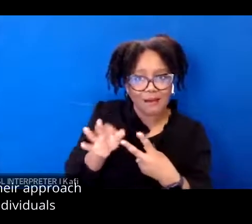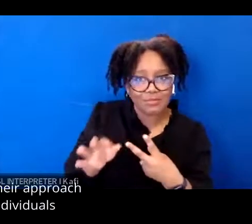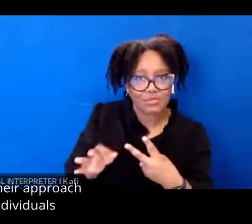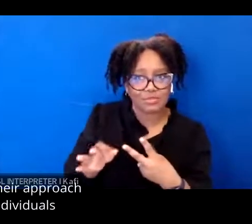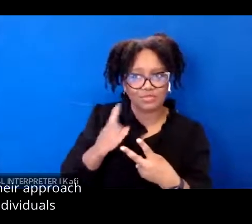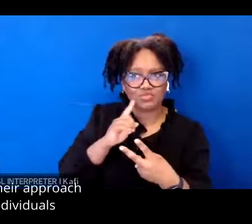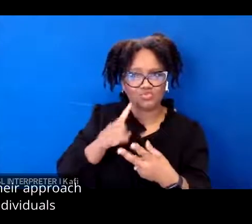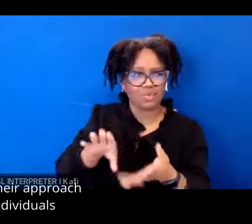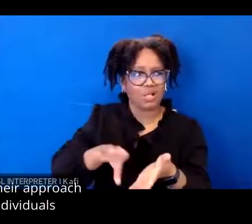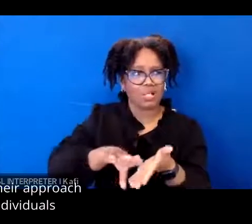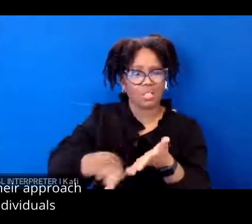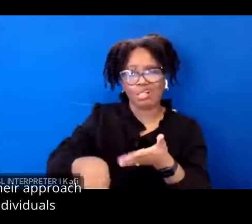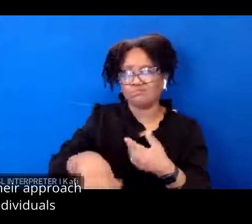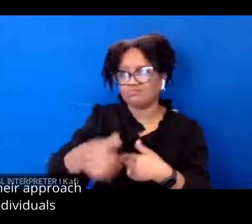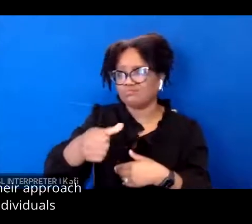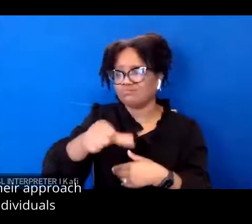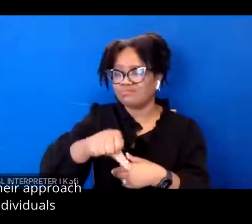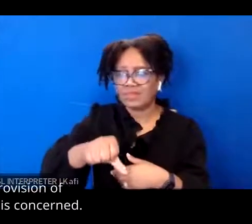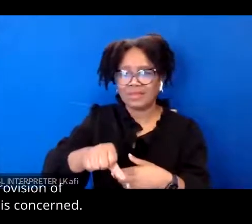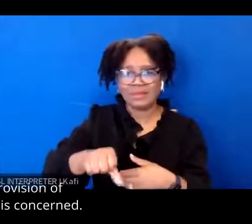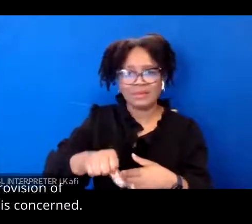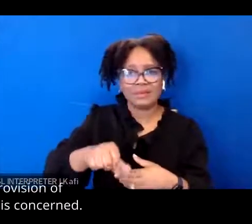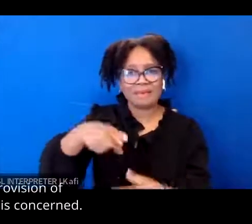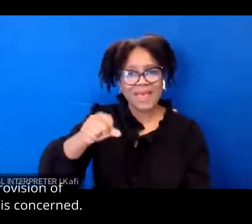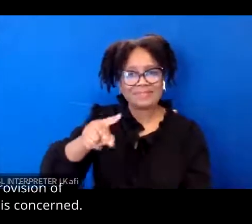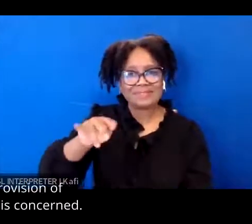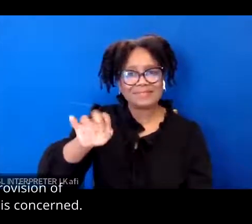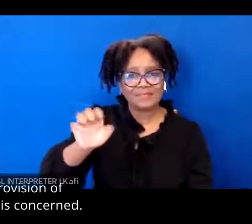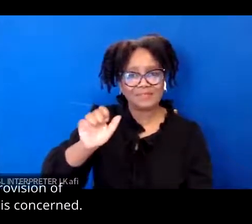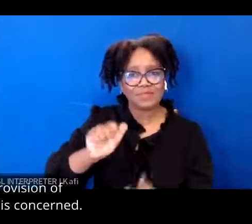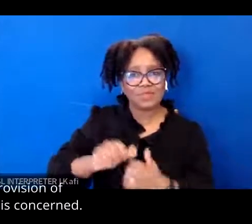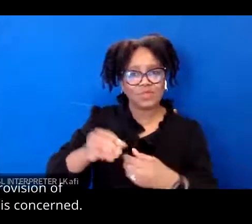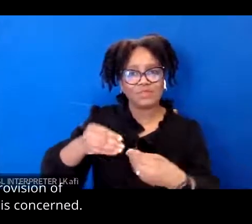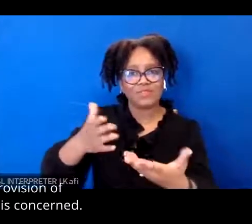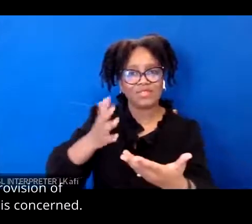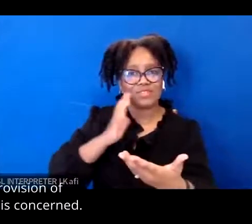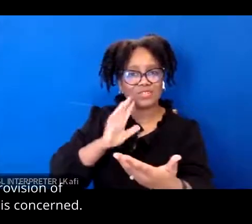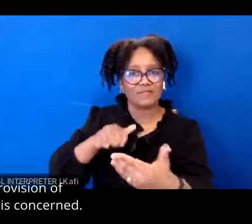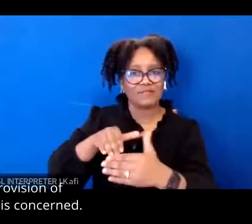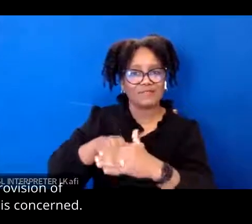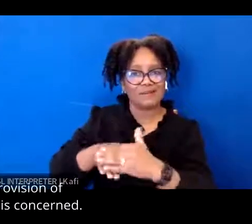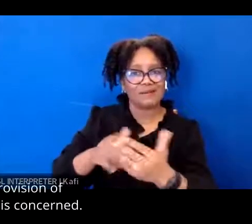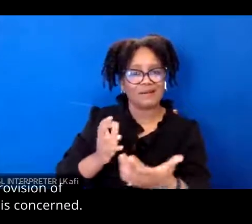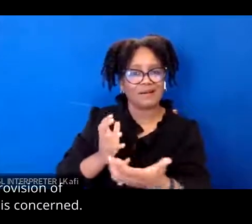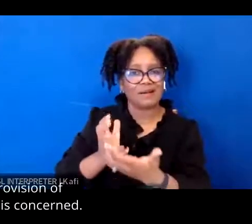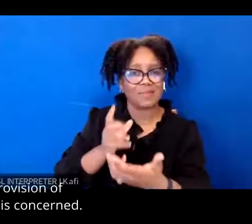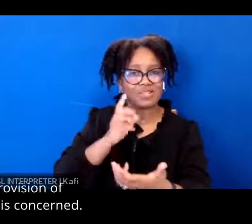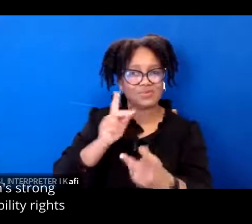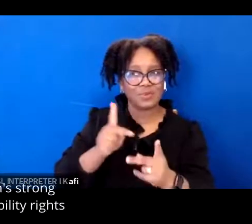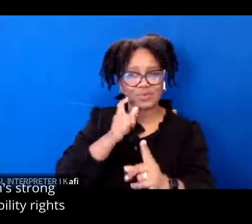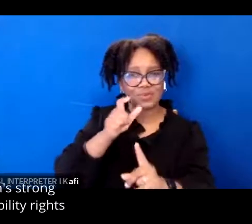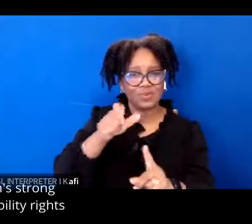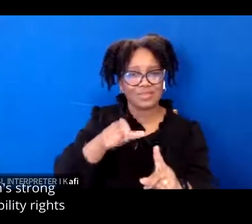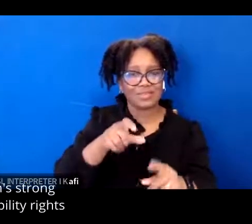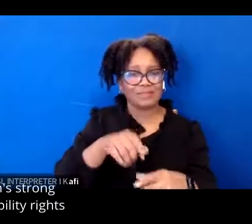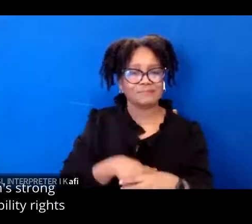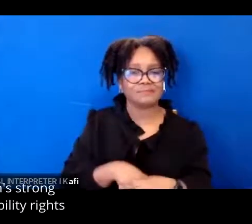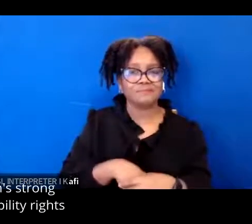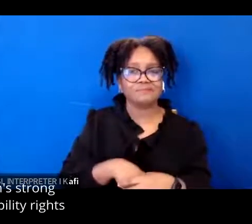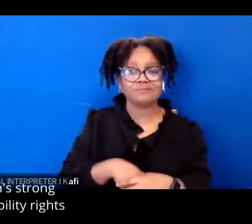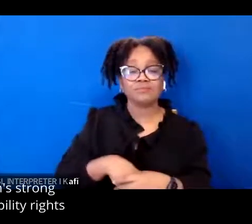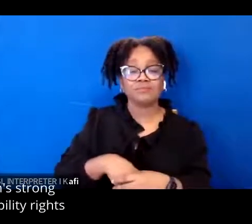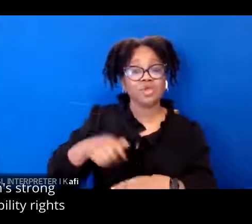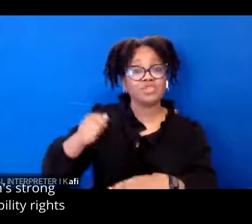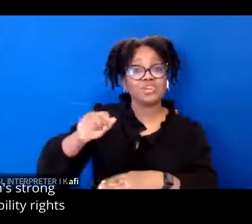be passive in their approach to disabled individuals as far as the provision of accommodations is concerned judge jackson's